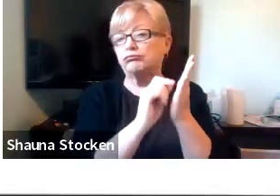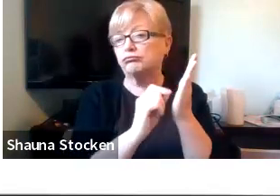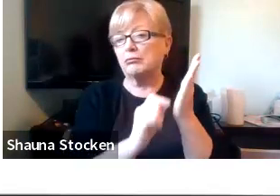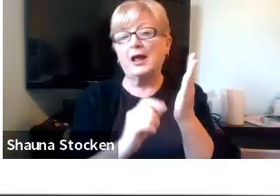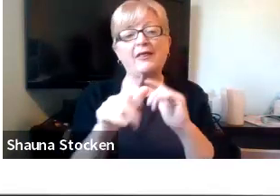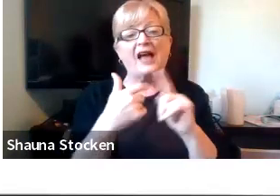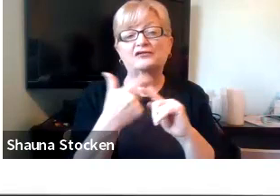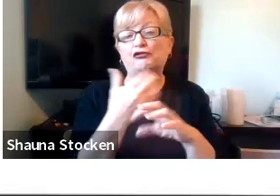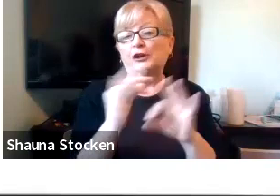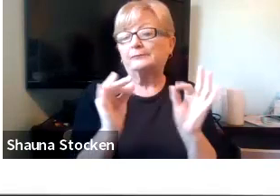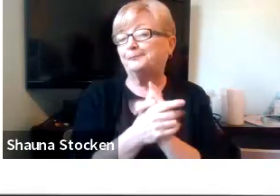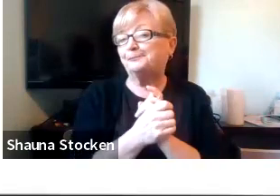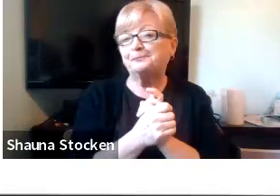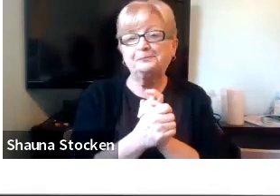free.